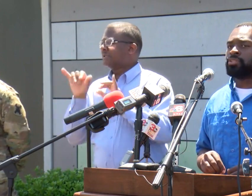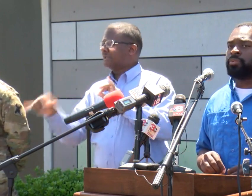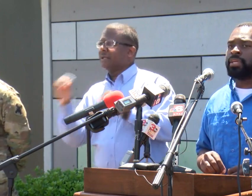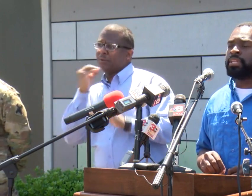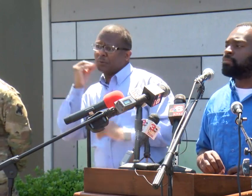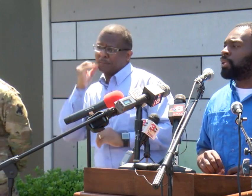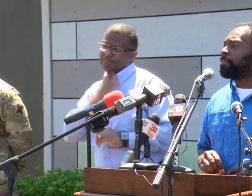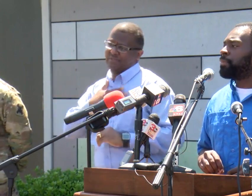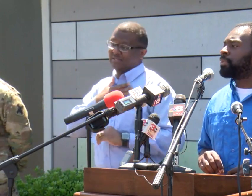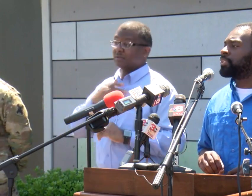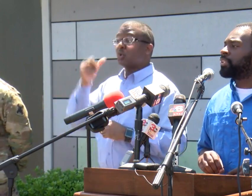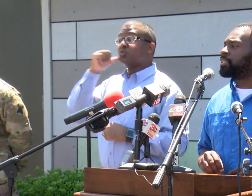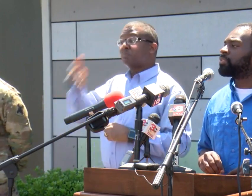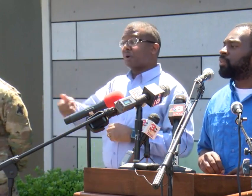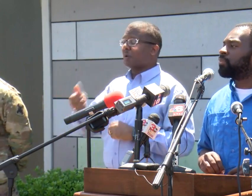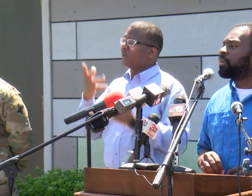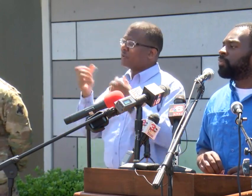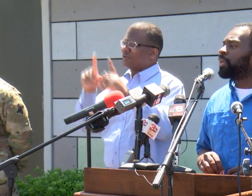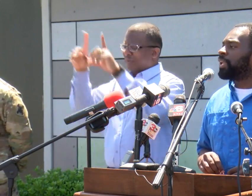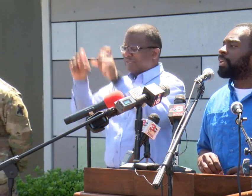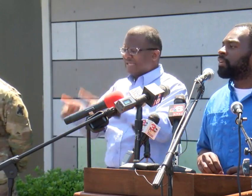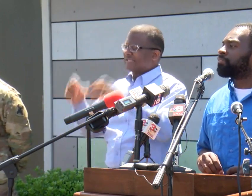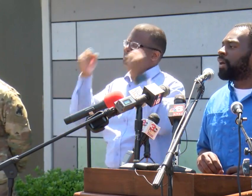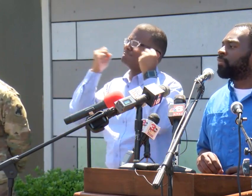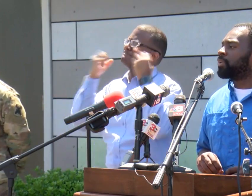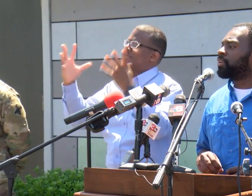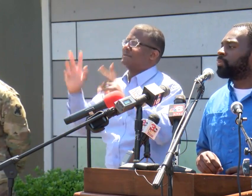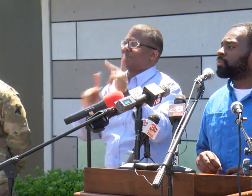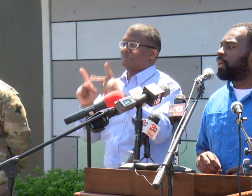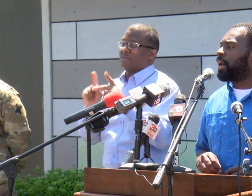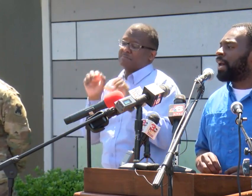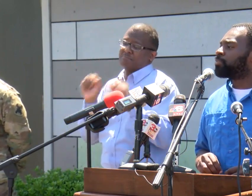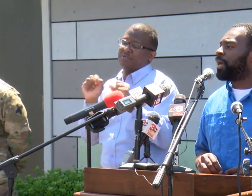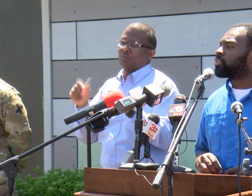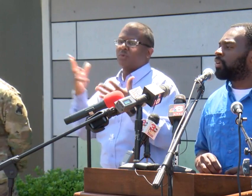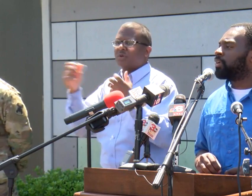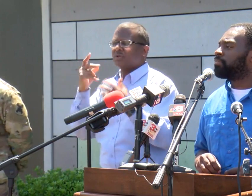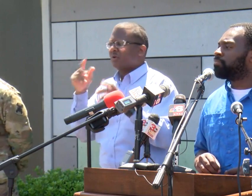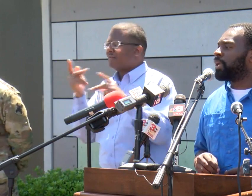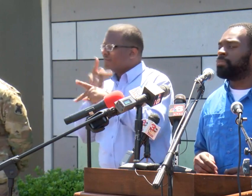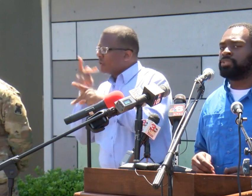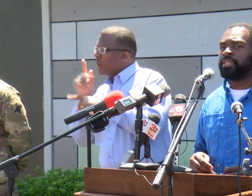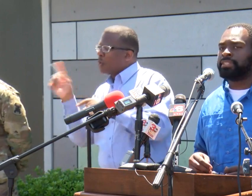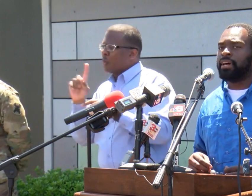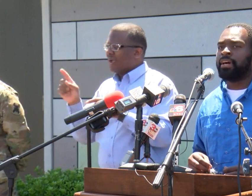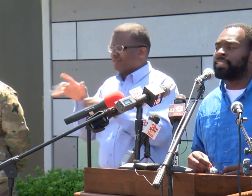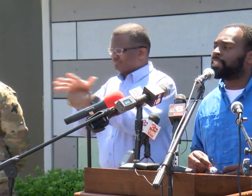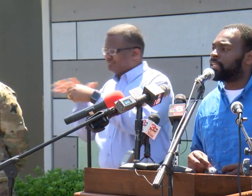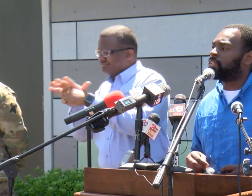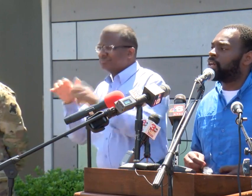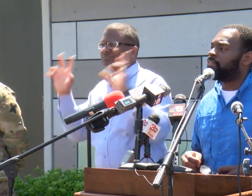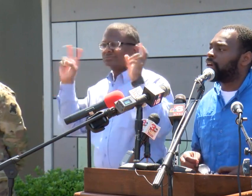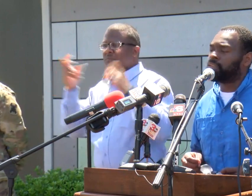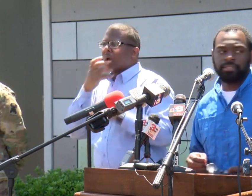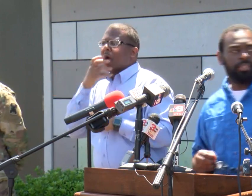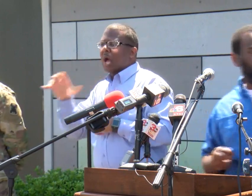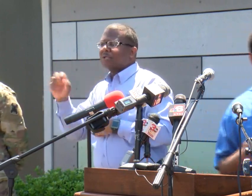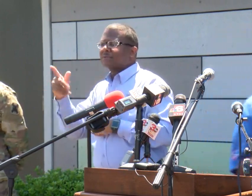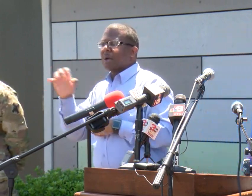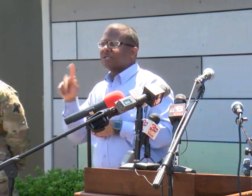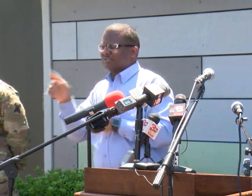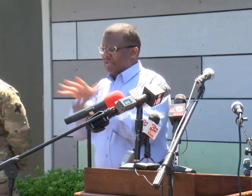is to make sure we get as many people as tested so we can identify where those hot spots are and be able to contain the